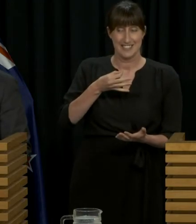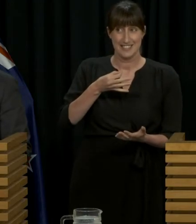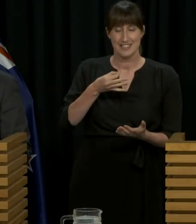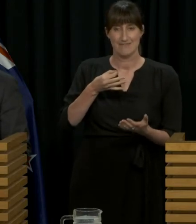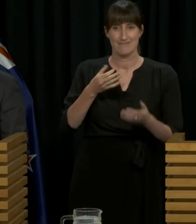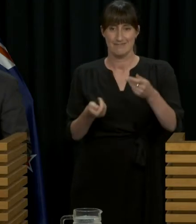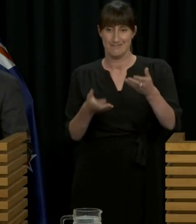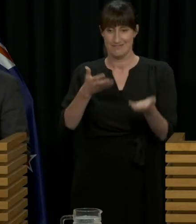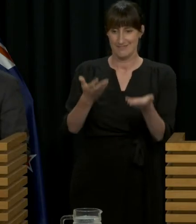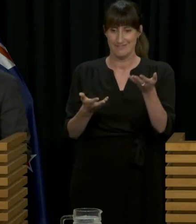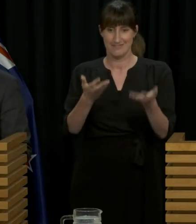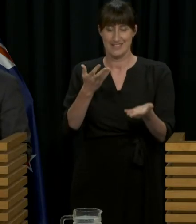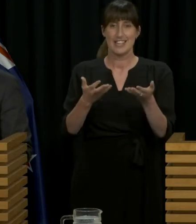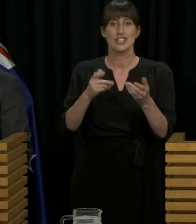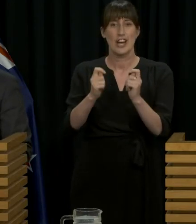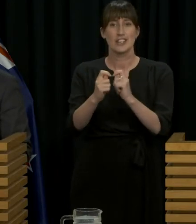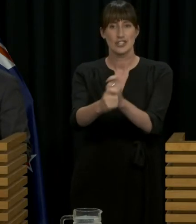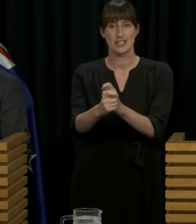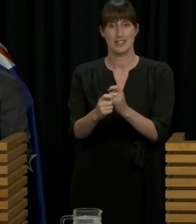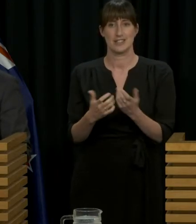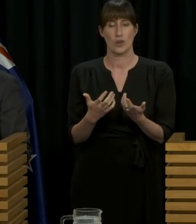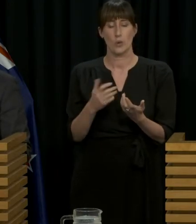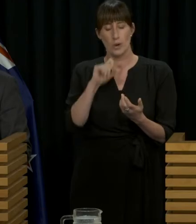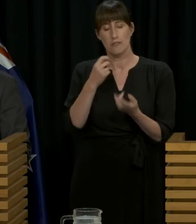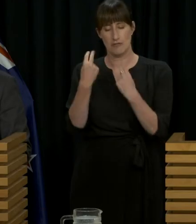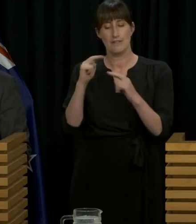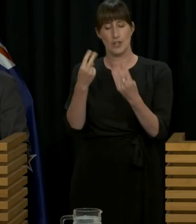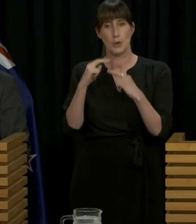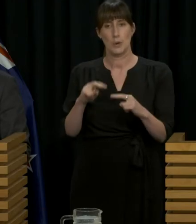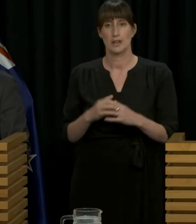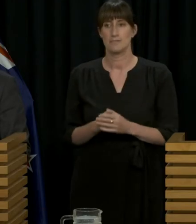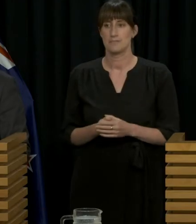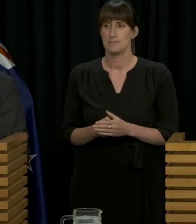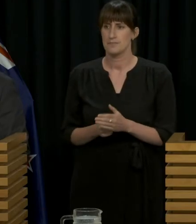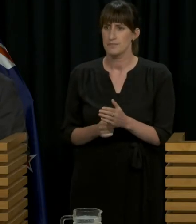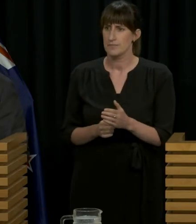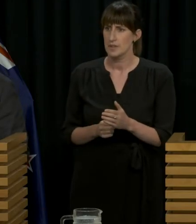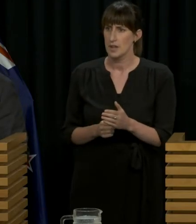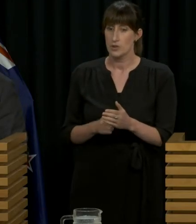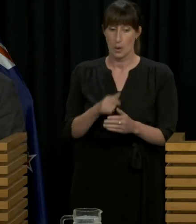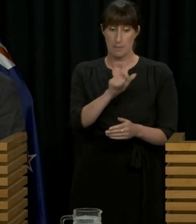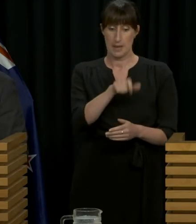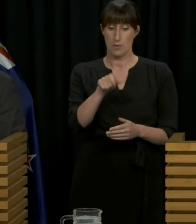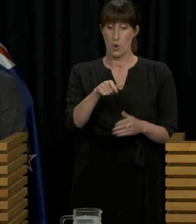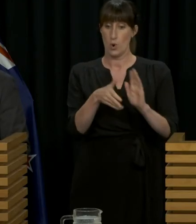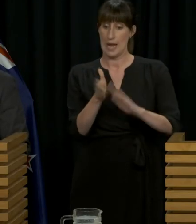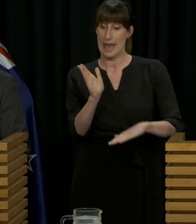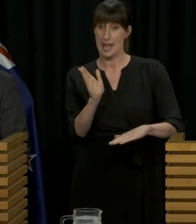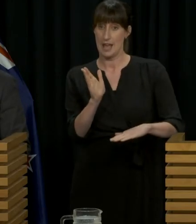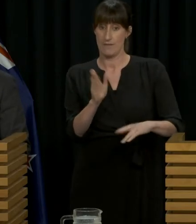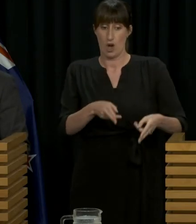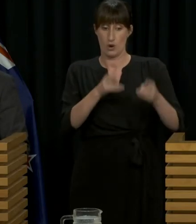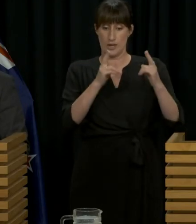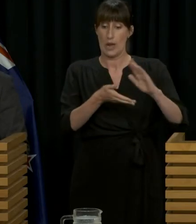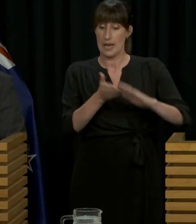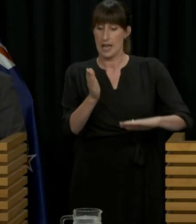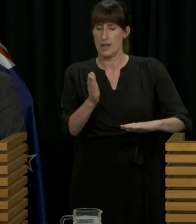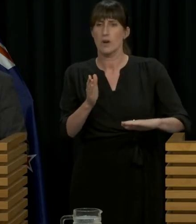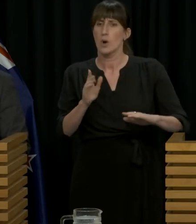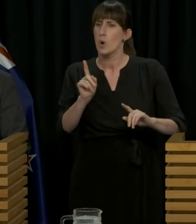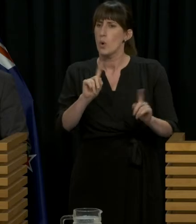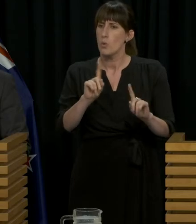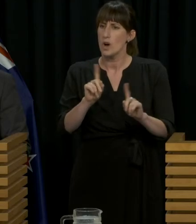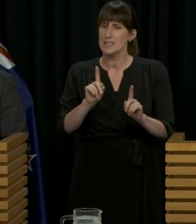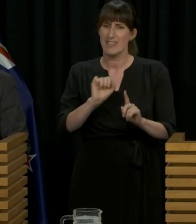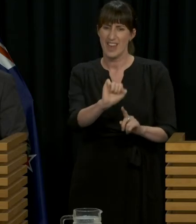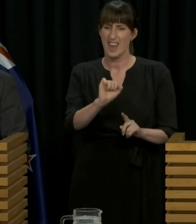to review based on the latest information. What are they being told to do at the moment? Sorry, what was that? What are people being told at the moment when they leave managed isolation?